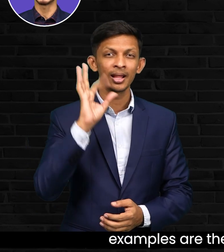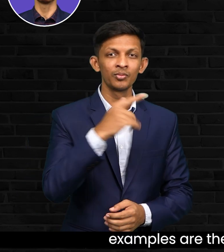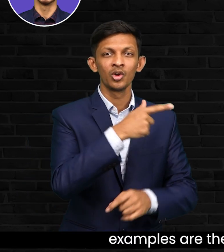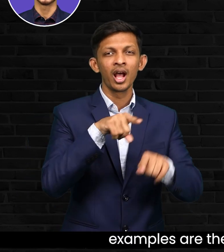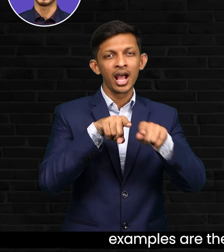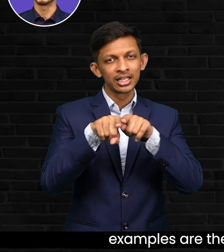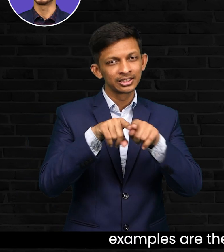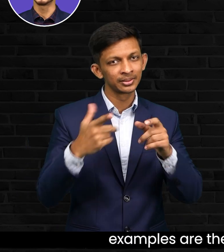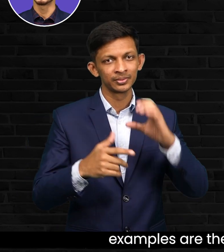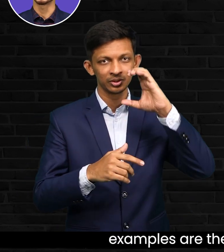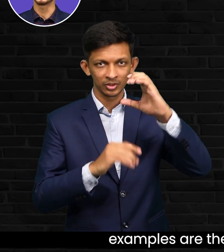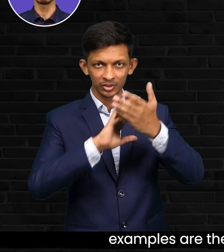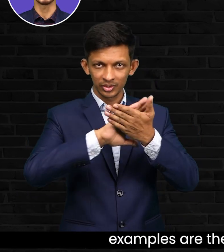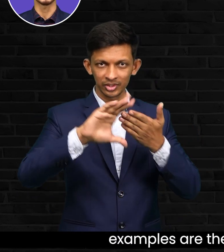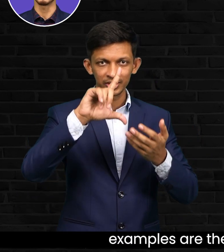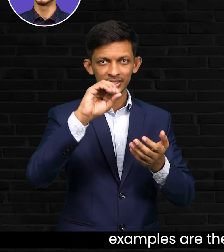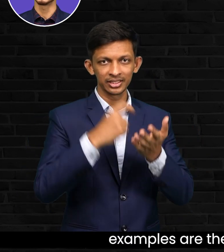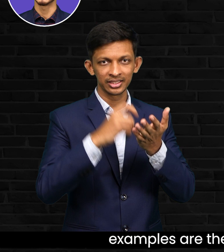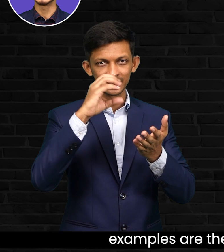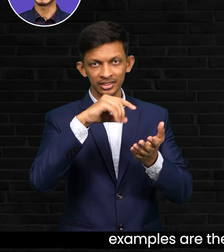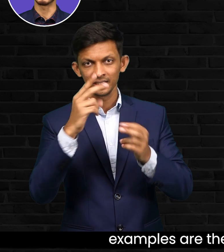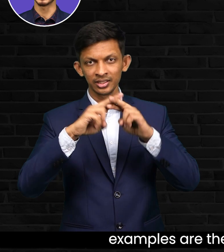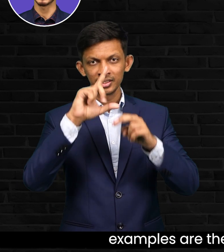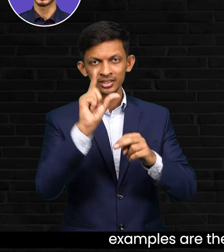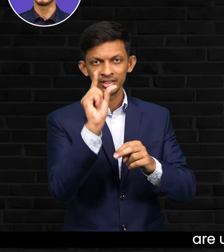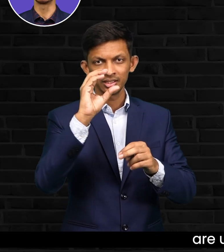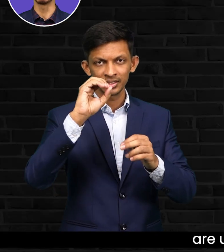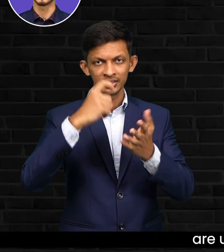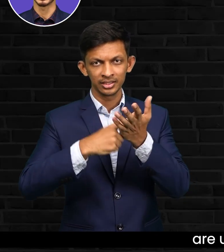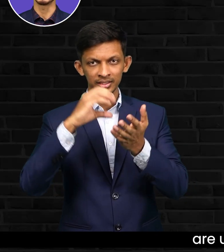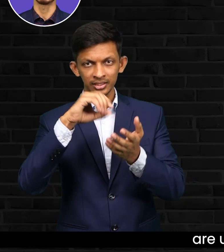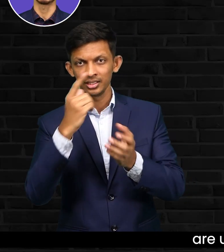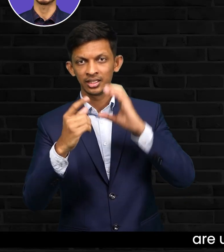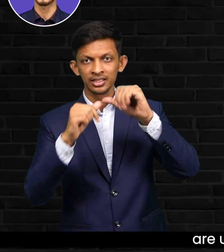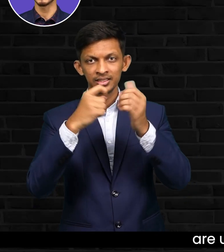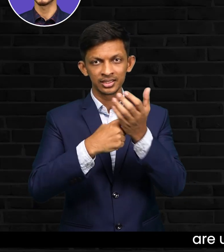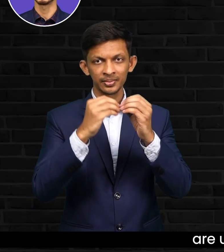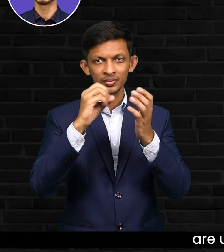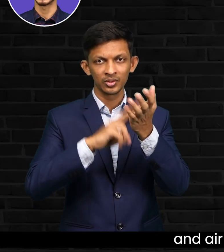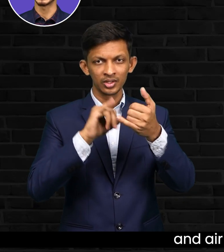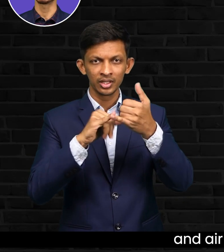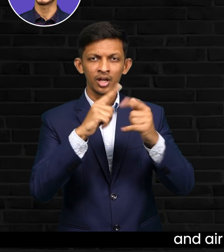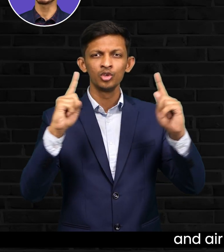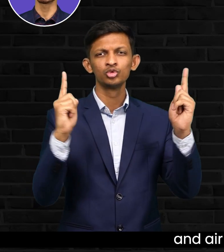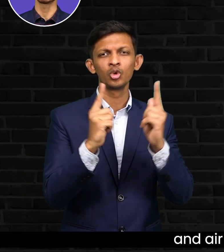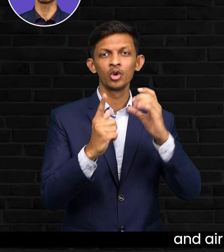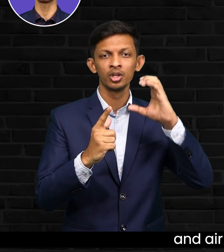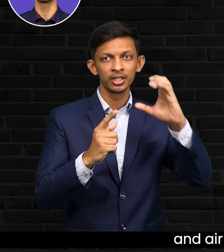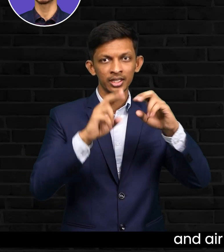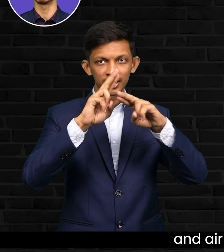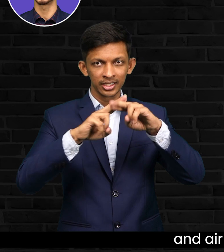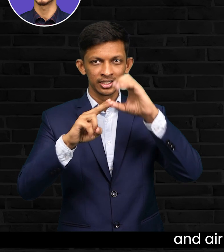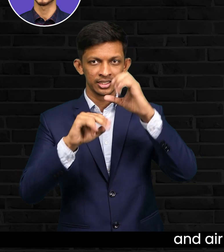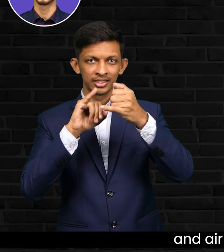Important examples are the chlorofluorocarbons (CFC) are used in refrigeration and air